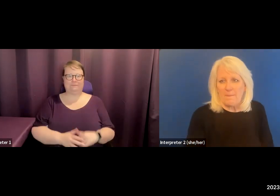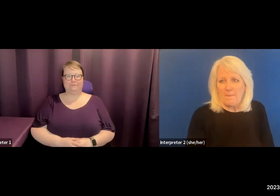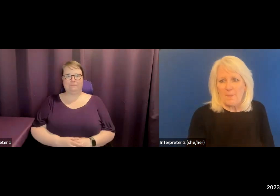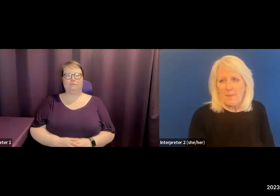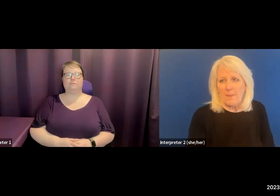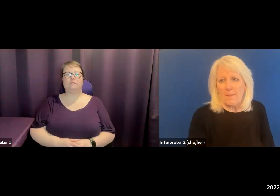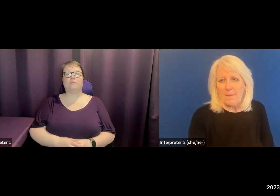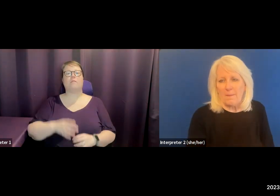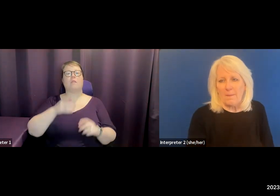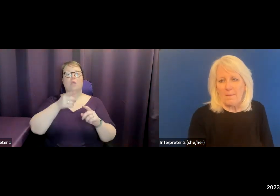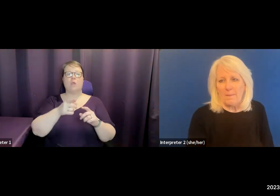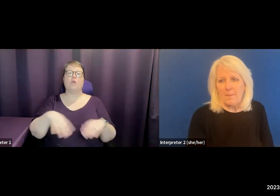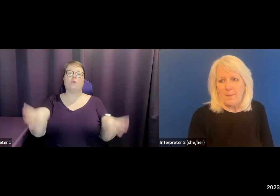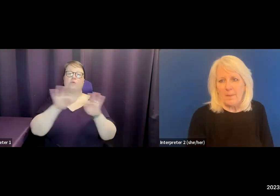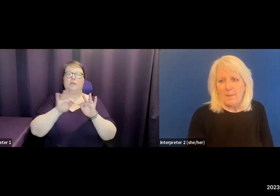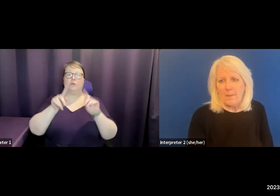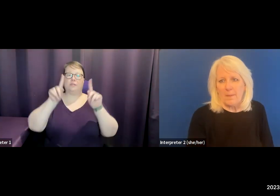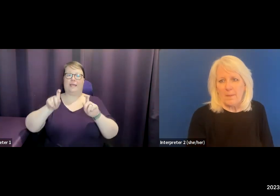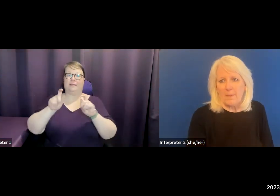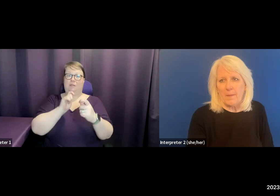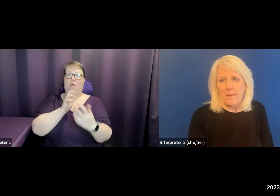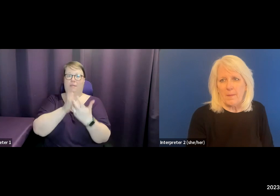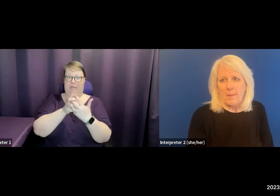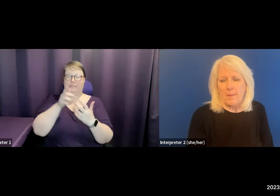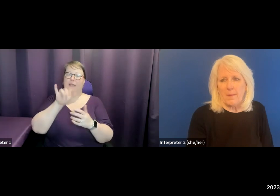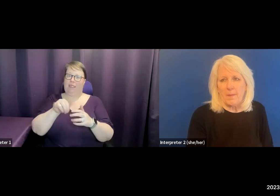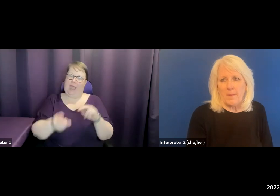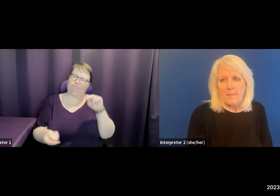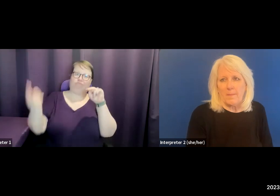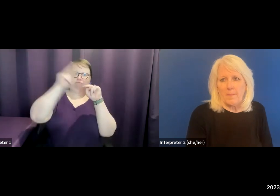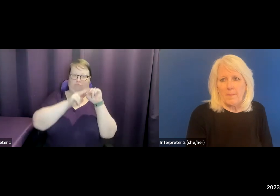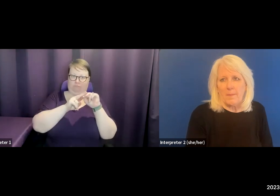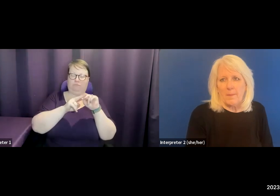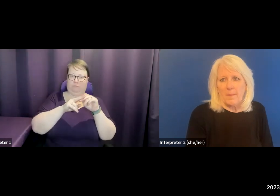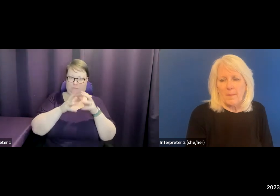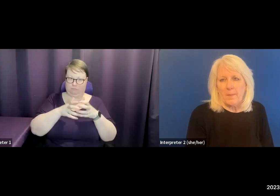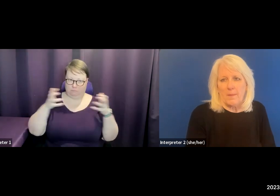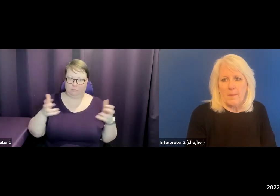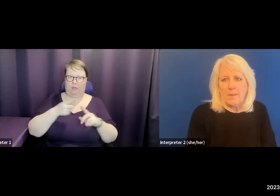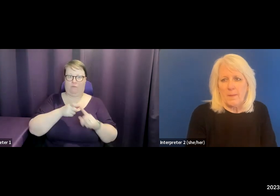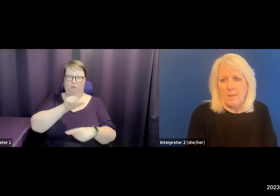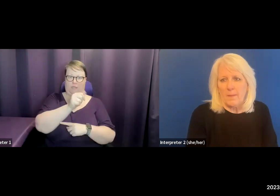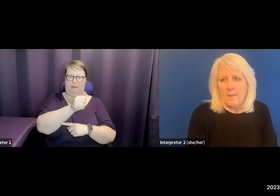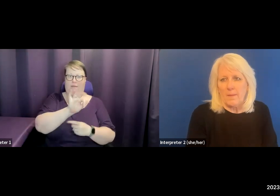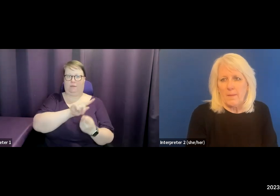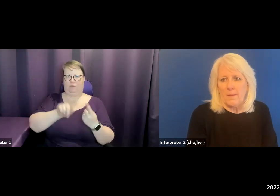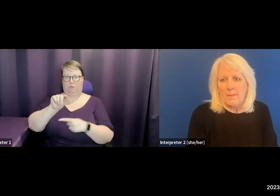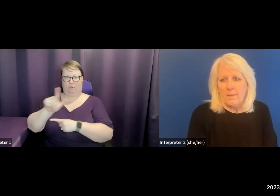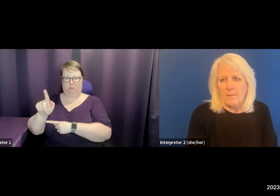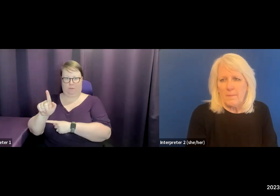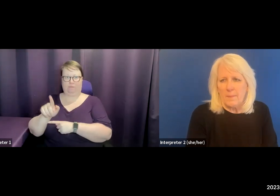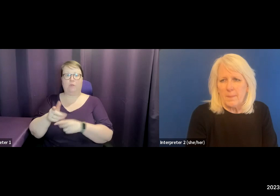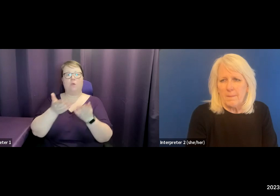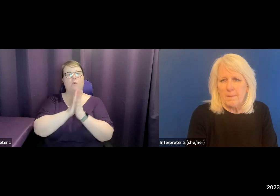Clinical testing accommodations, however, significantly increased from 2019 to 2021. Requests for extra time went